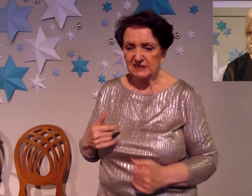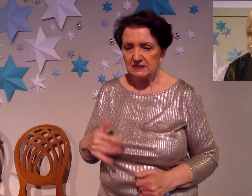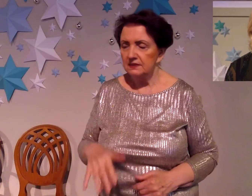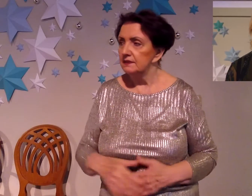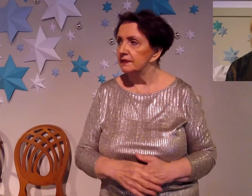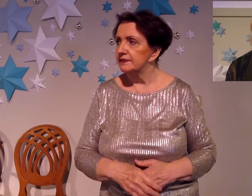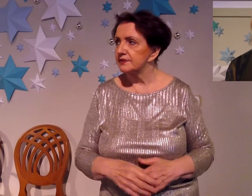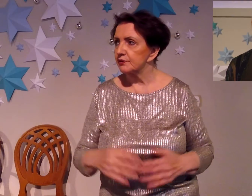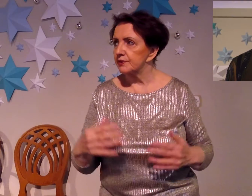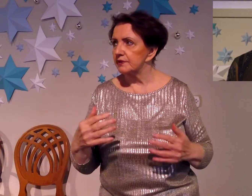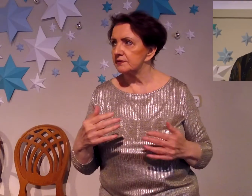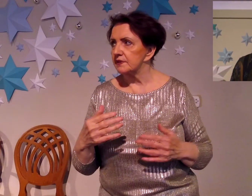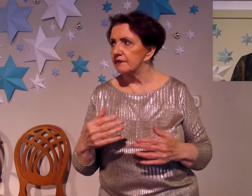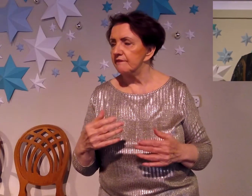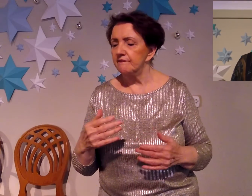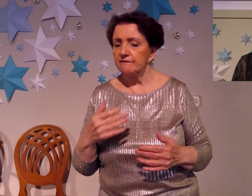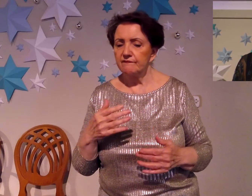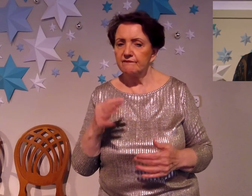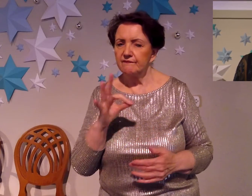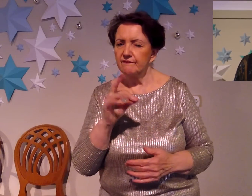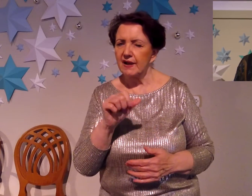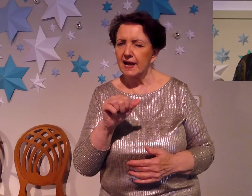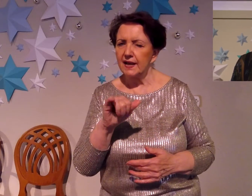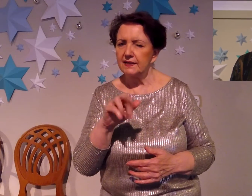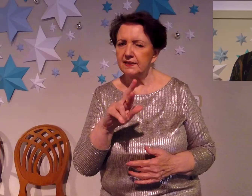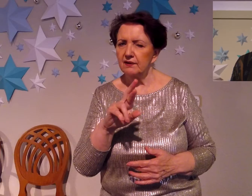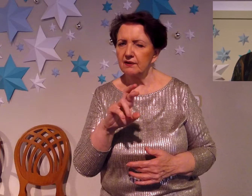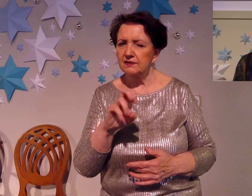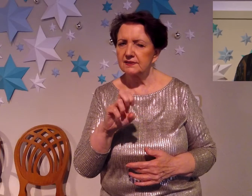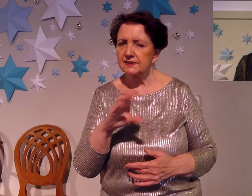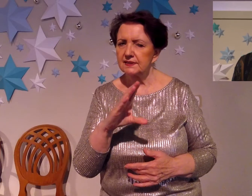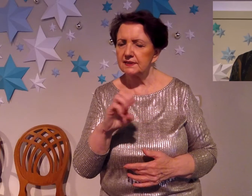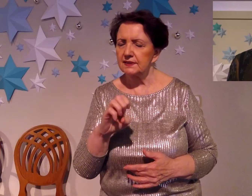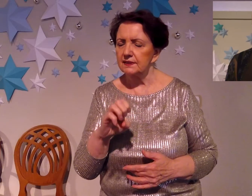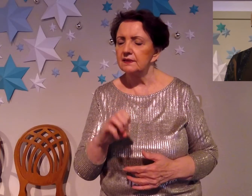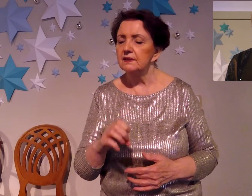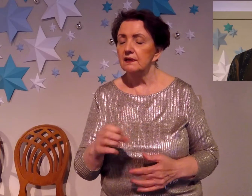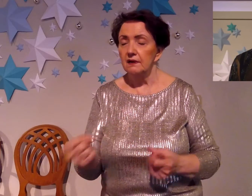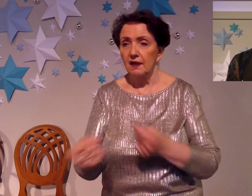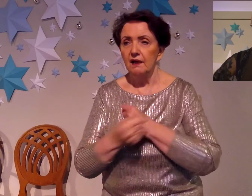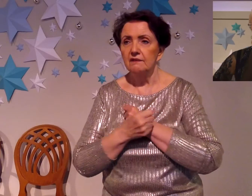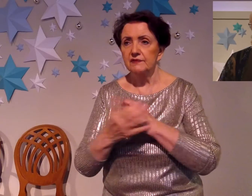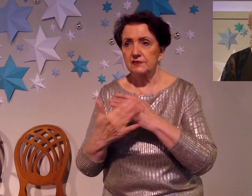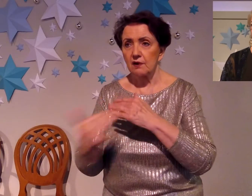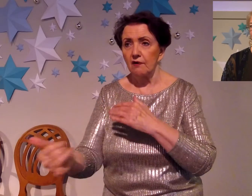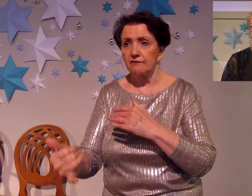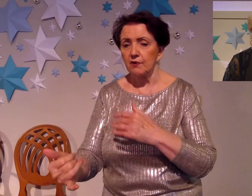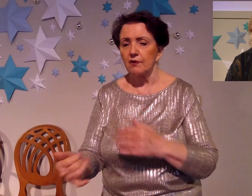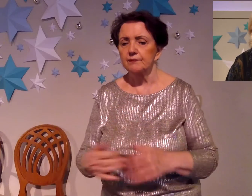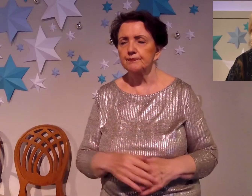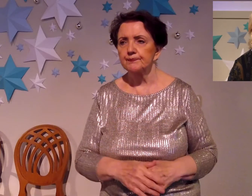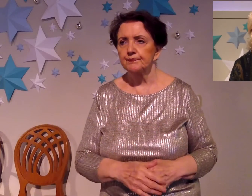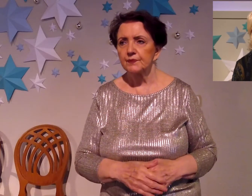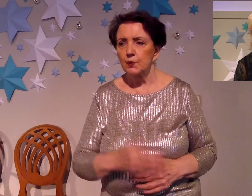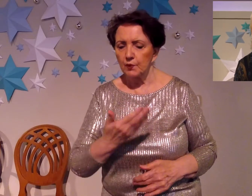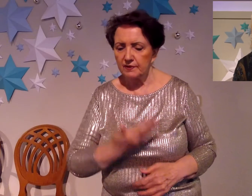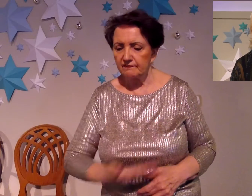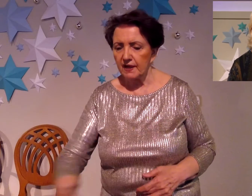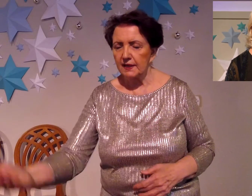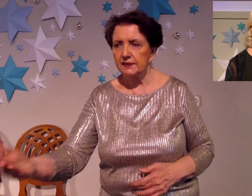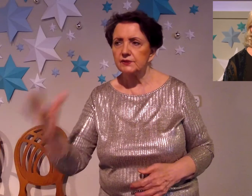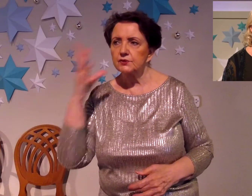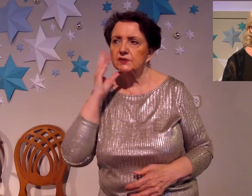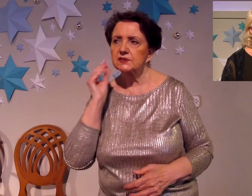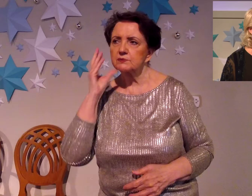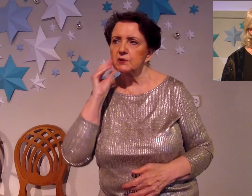a fierce love that is also called for, that we are invited to experience and